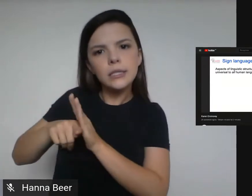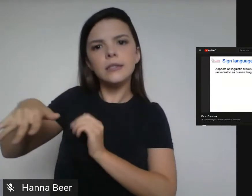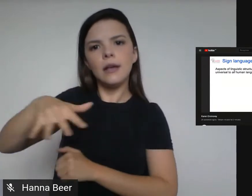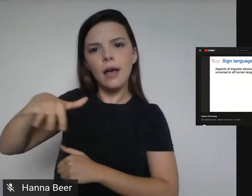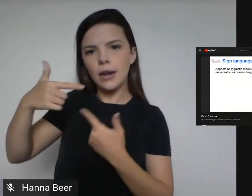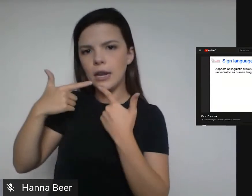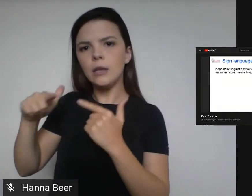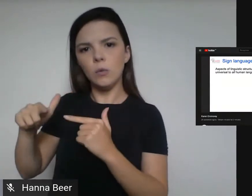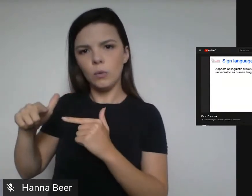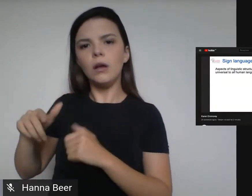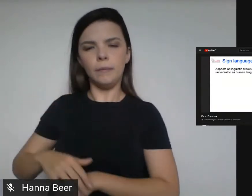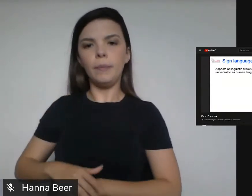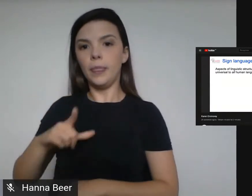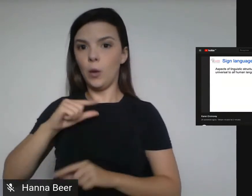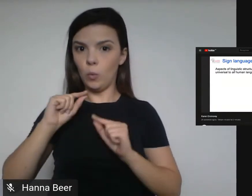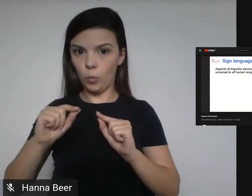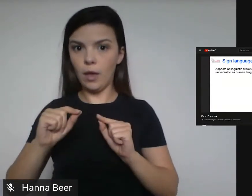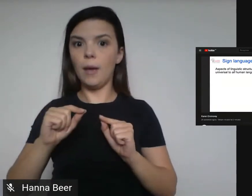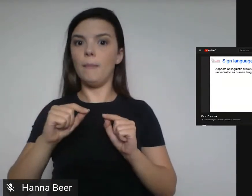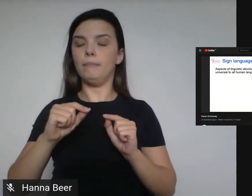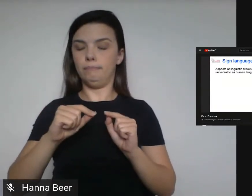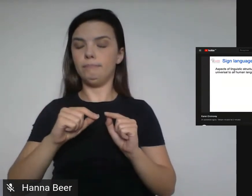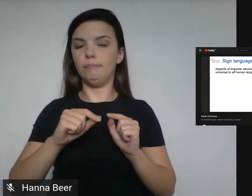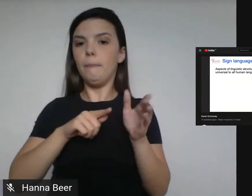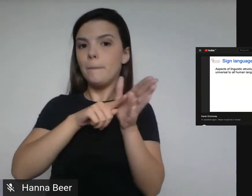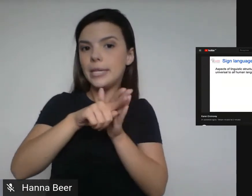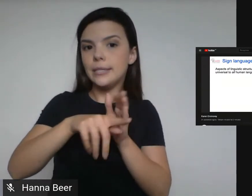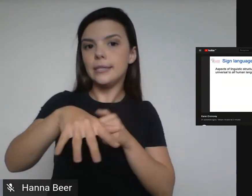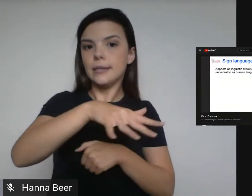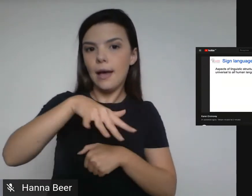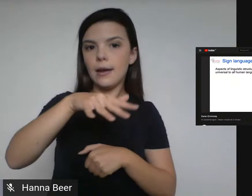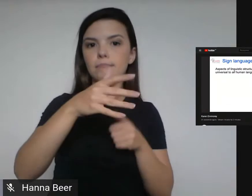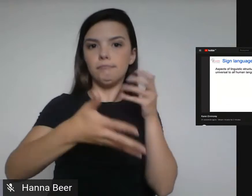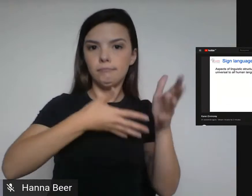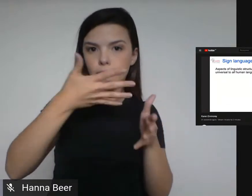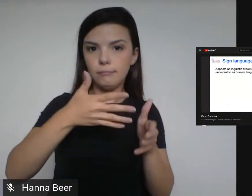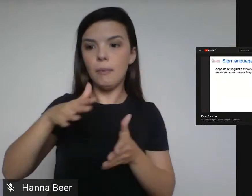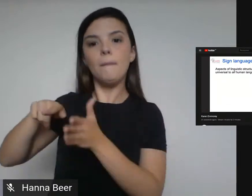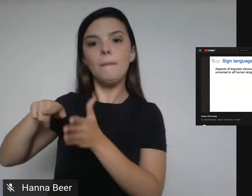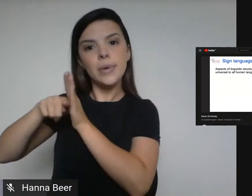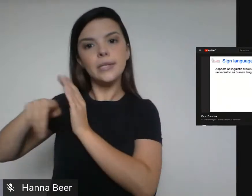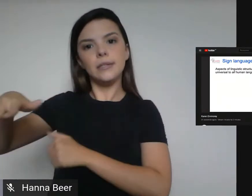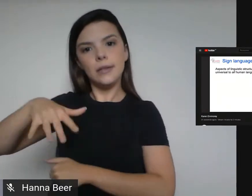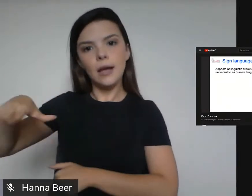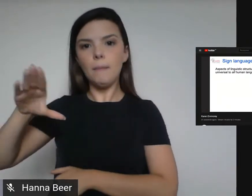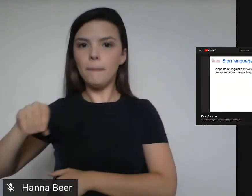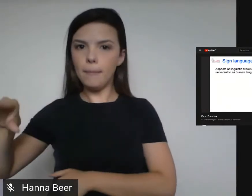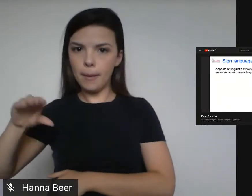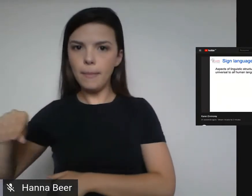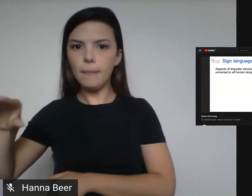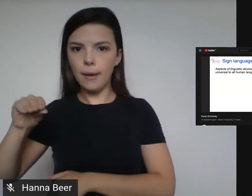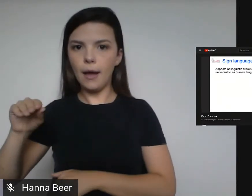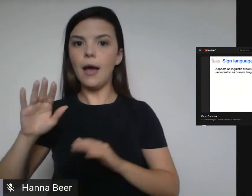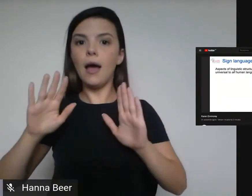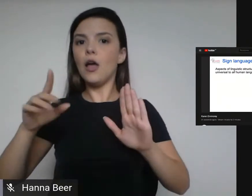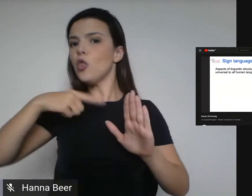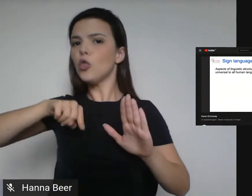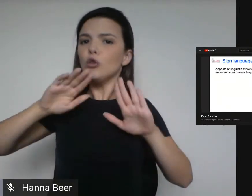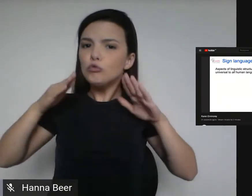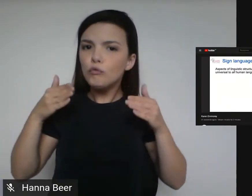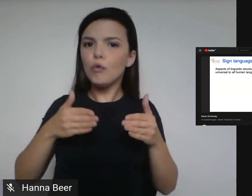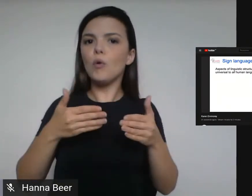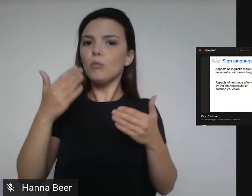both signed and spoken languages should be preferred over theories that are speech-specific or